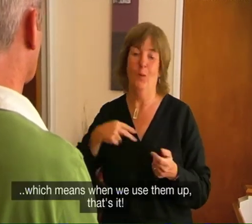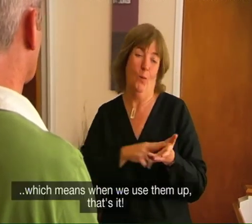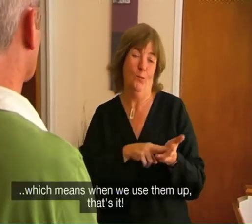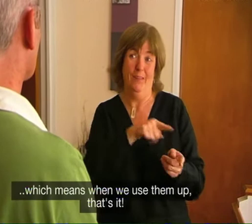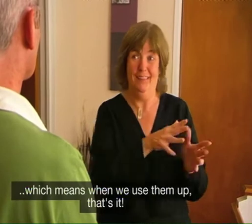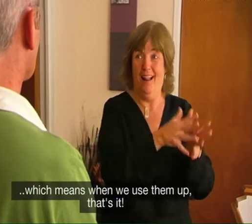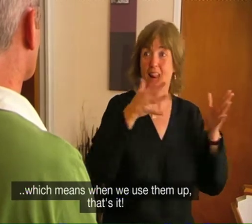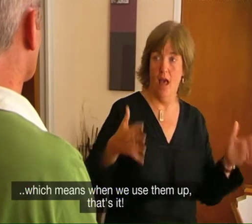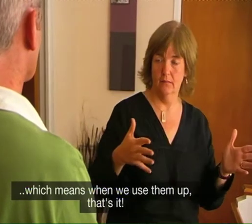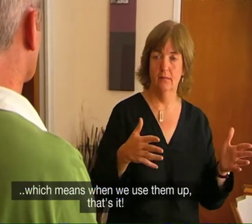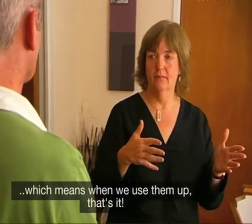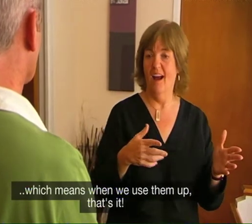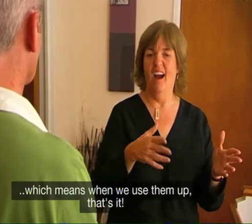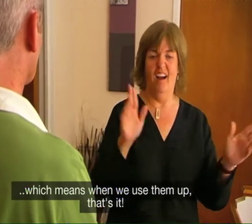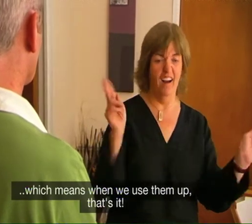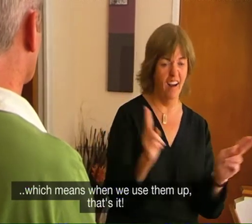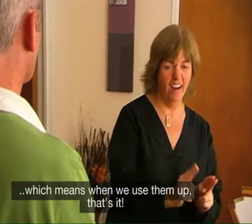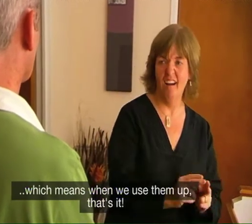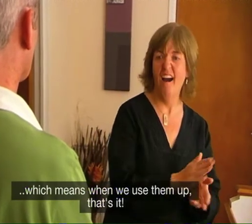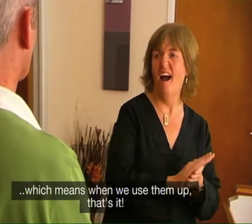Which means when we use them up, that's it.